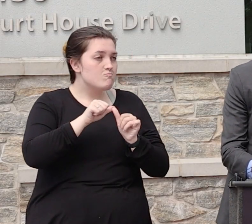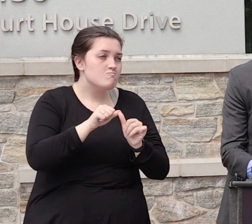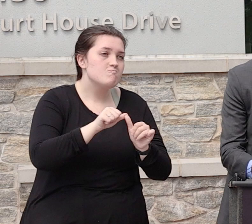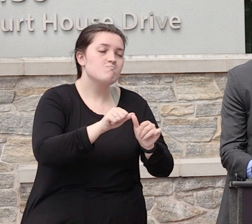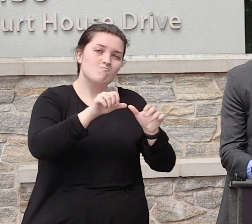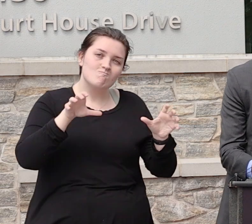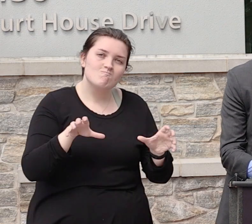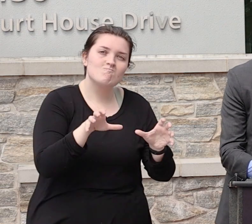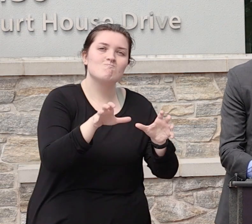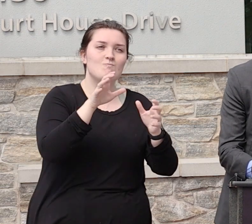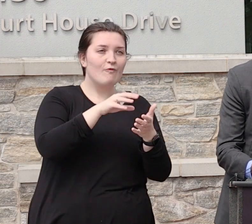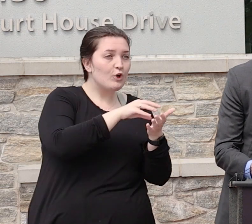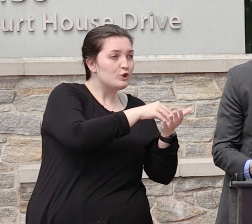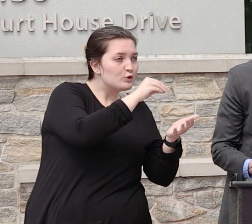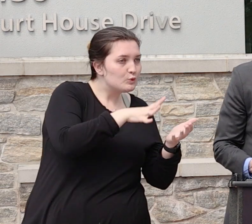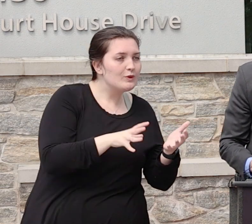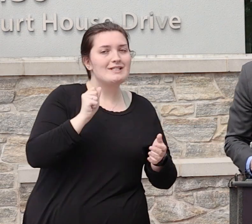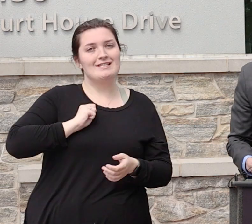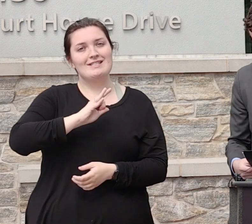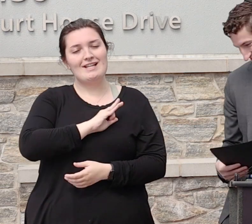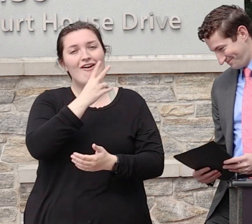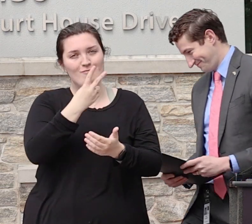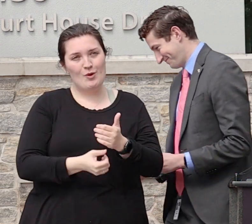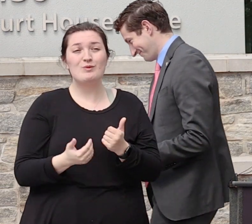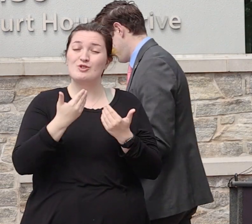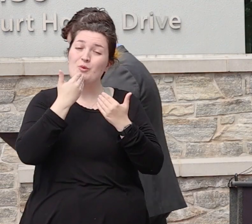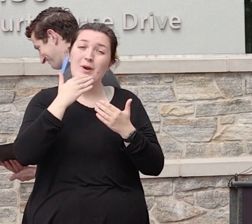in welcoming Board of Education Chair Jen Mallow.